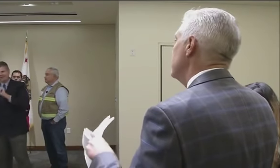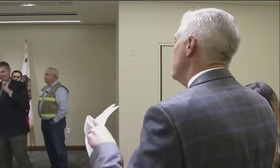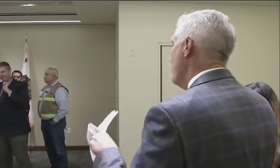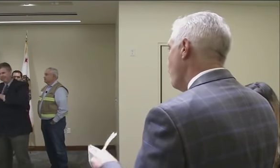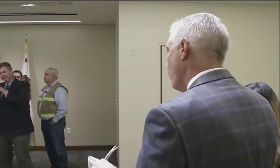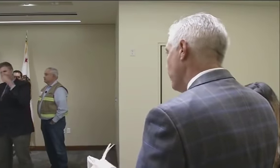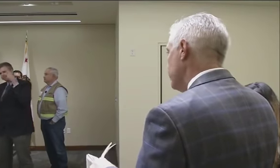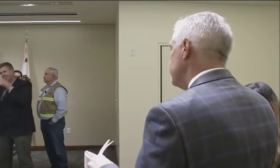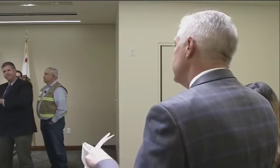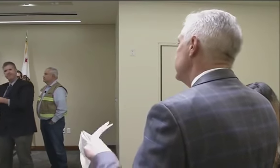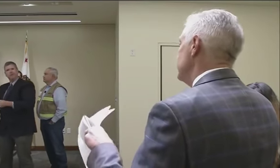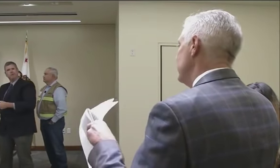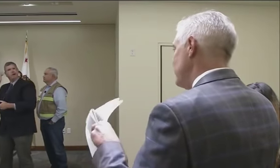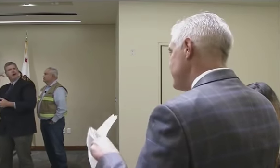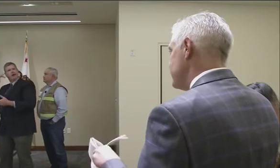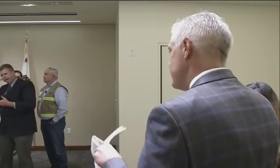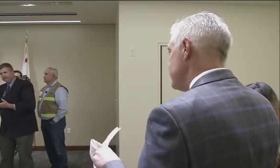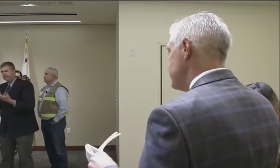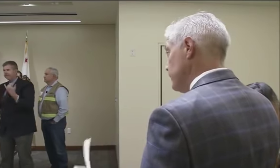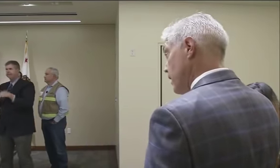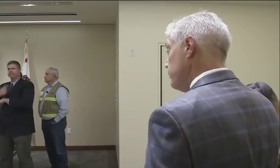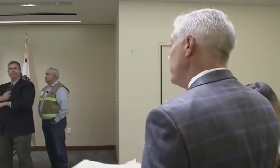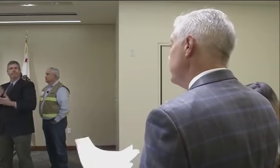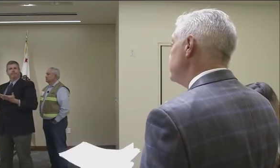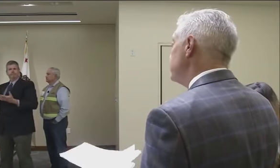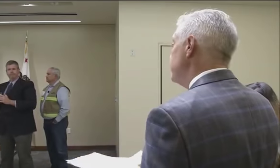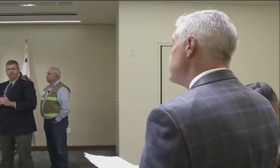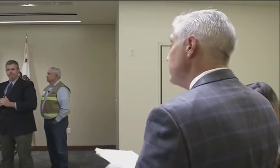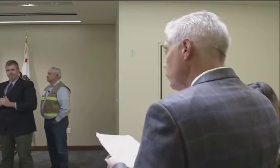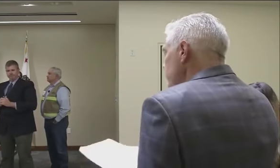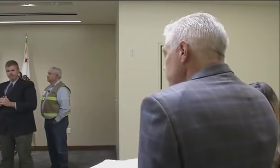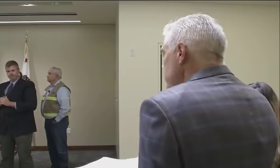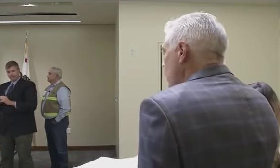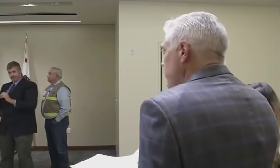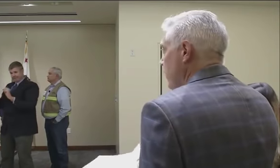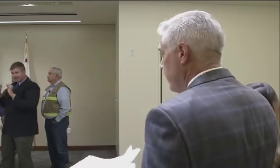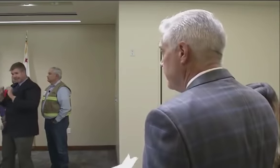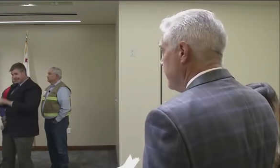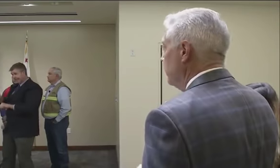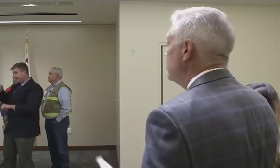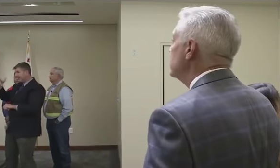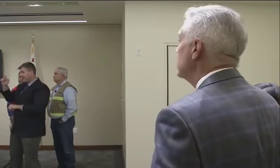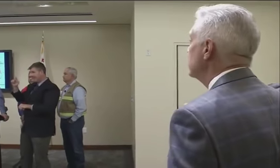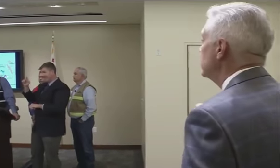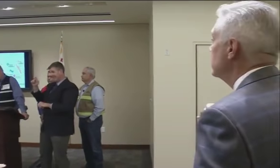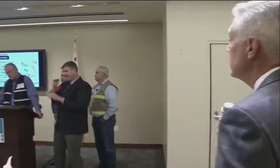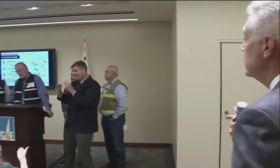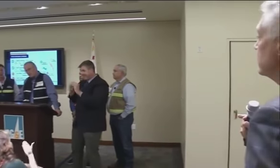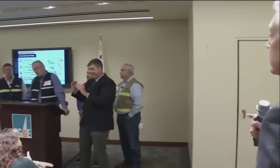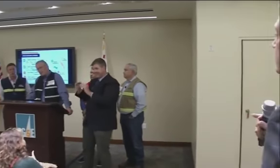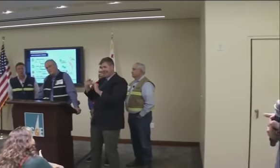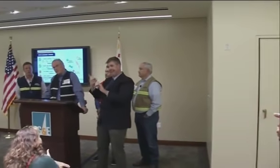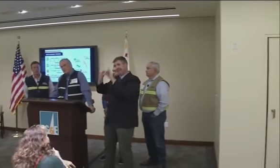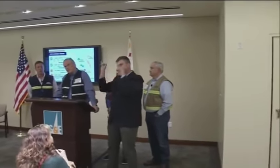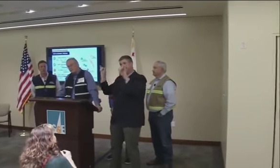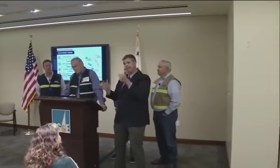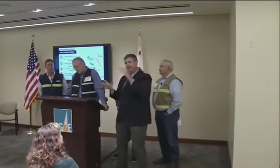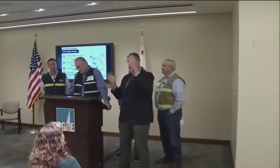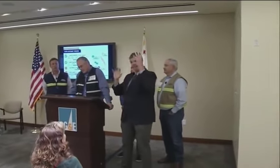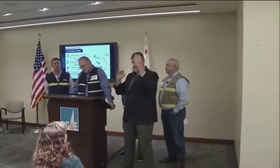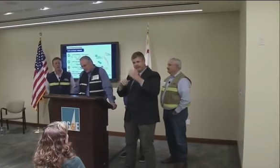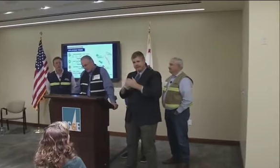done more to fix their system, to upgrade it, as so we wouldn't be where we are right now? Actually, I've been here less than